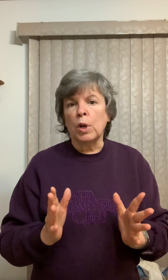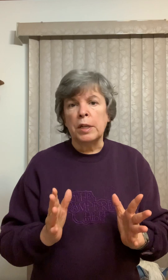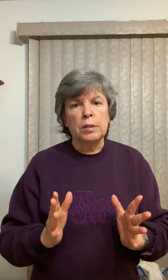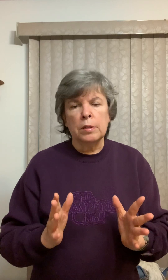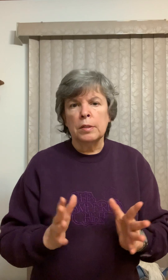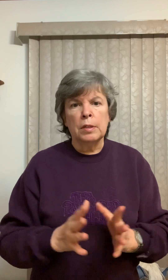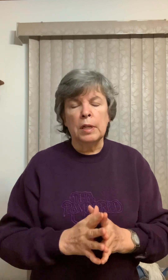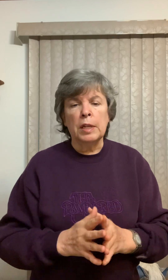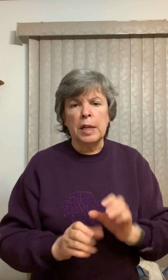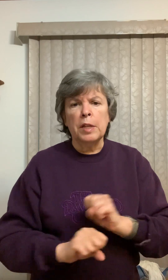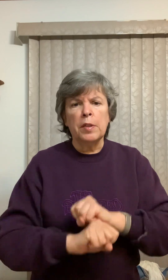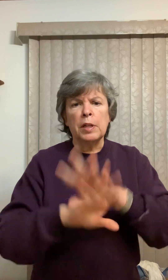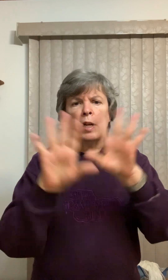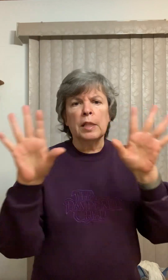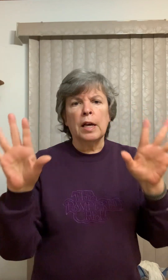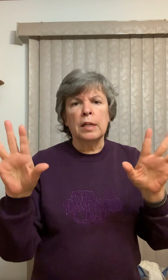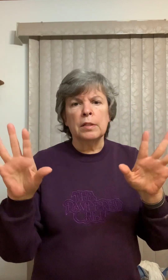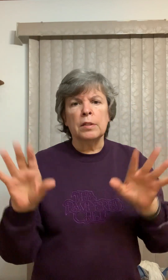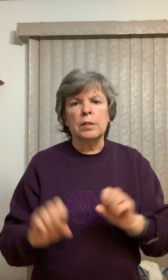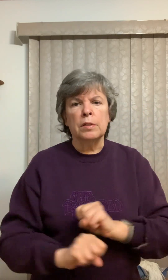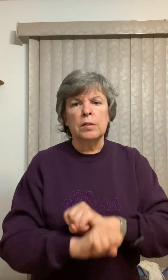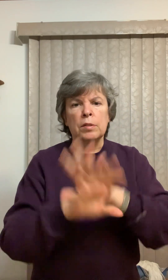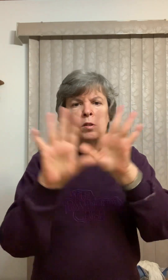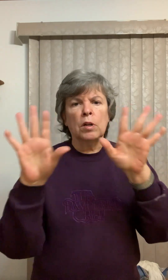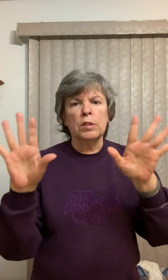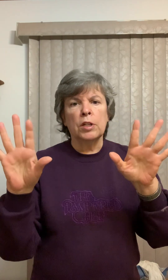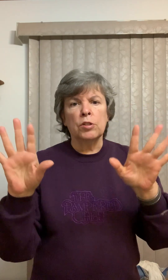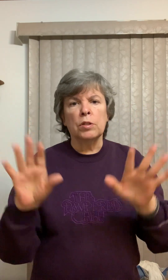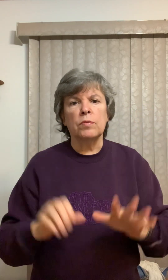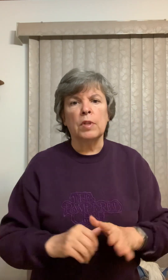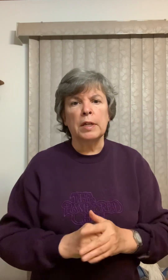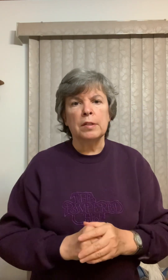bright, anything like that is the connotation of light.